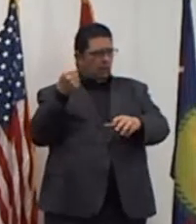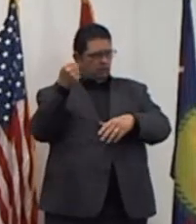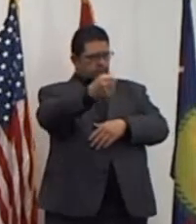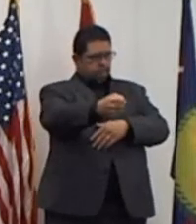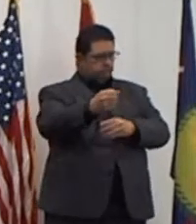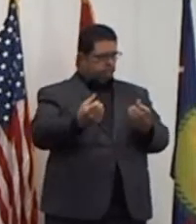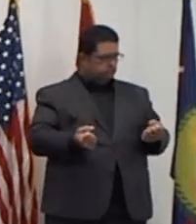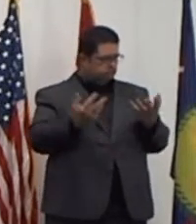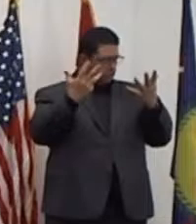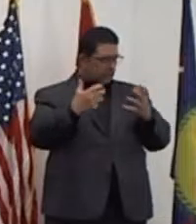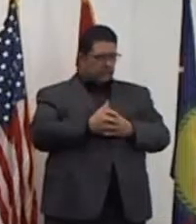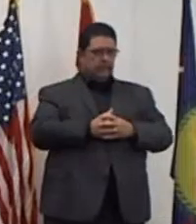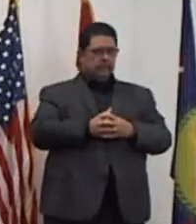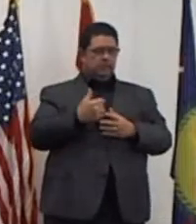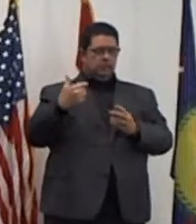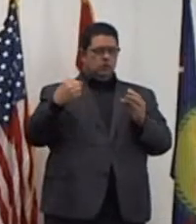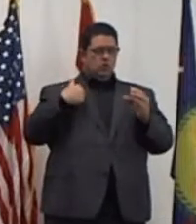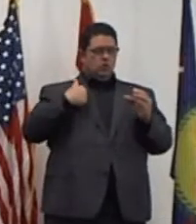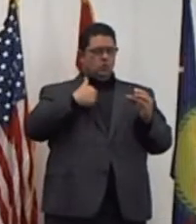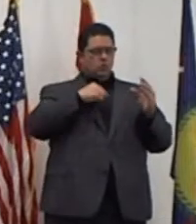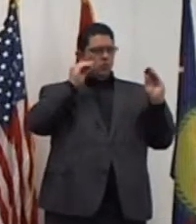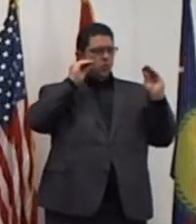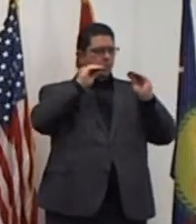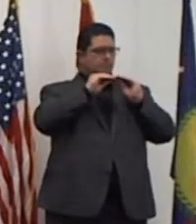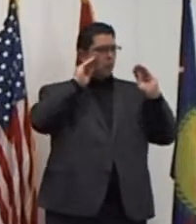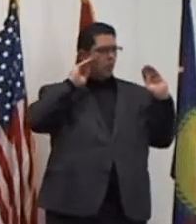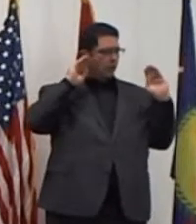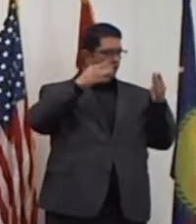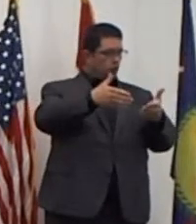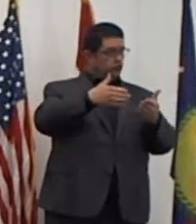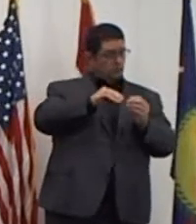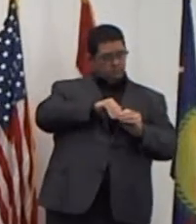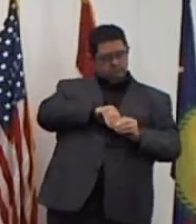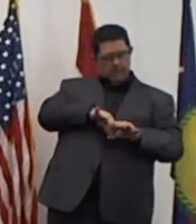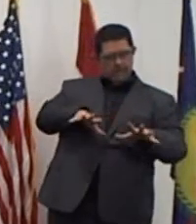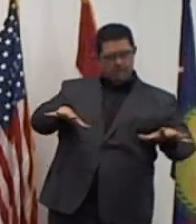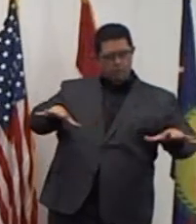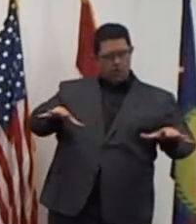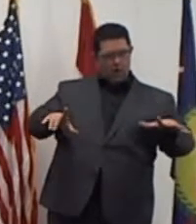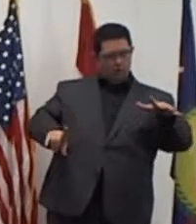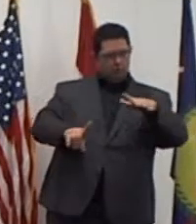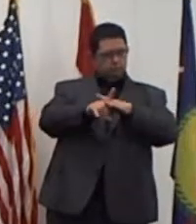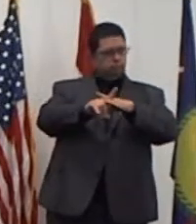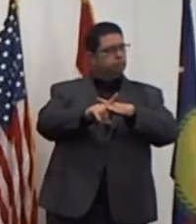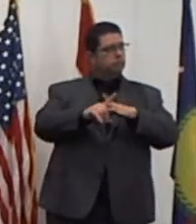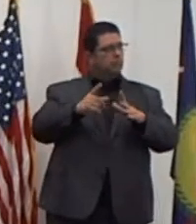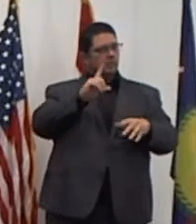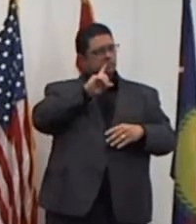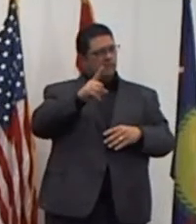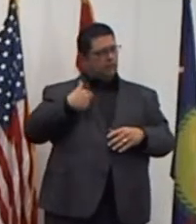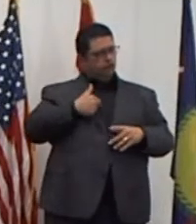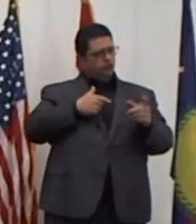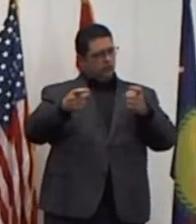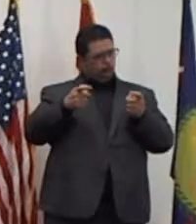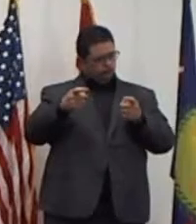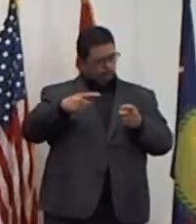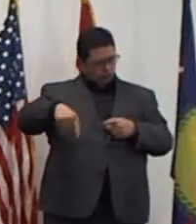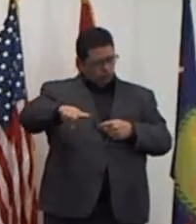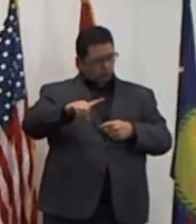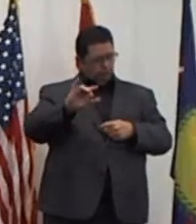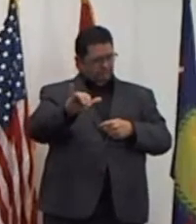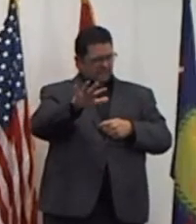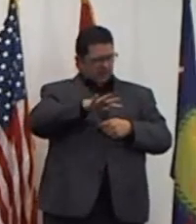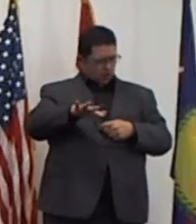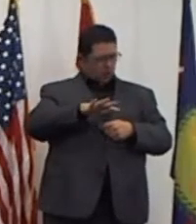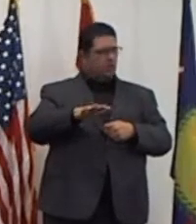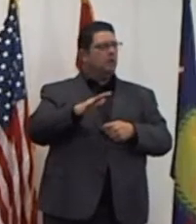really focused more on outbreaks and making sure that we control those outbreaks, contact tracing.